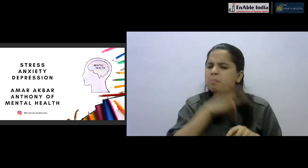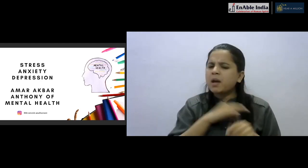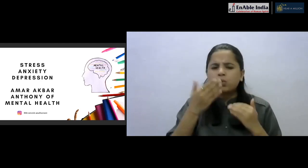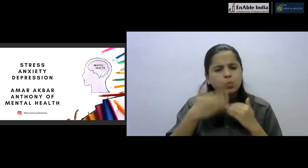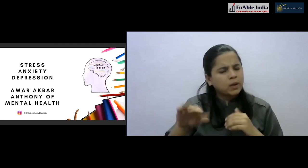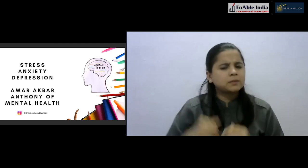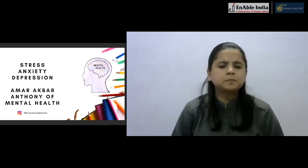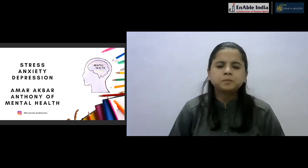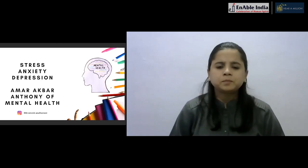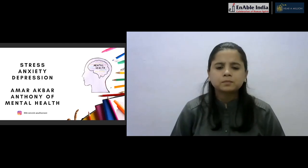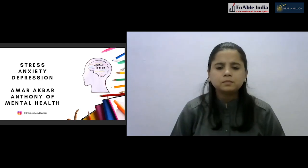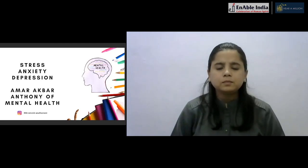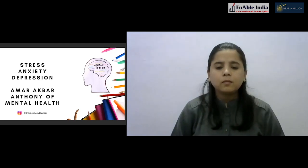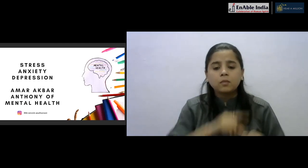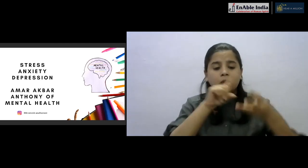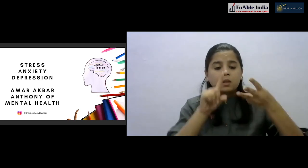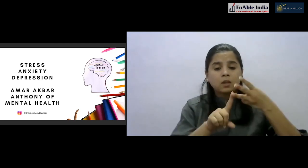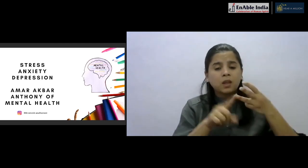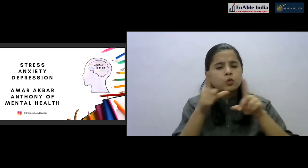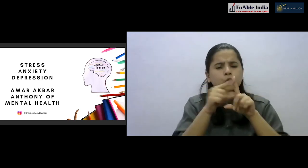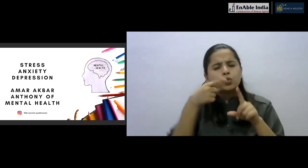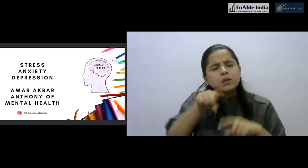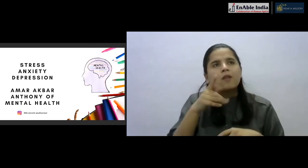Do something that you enjoy doing